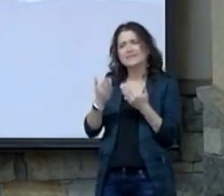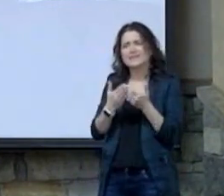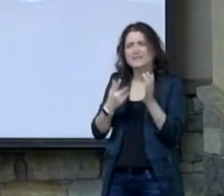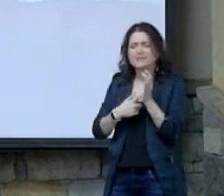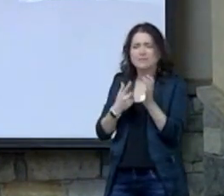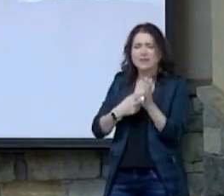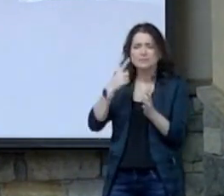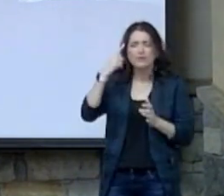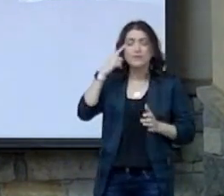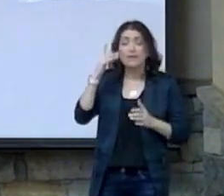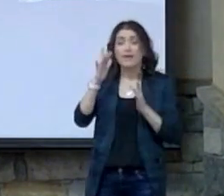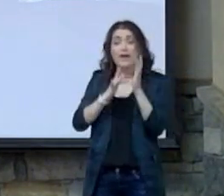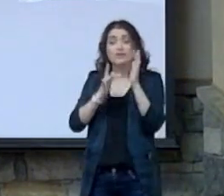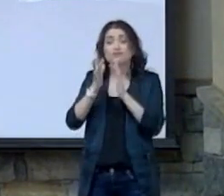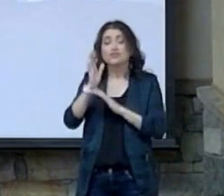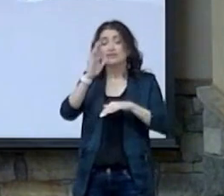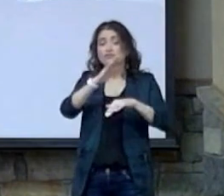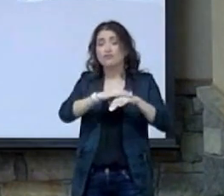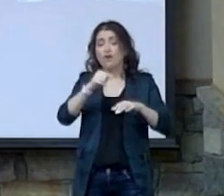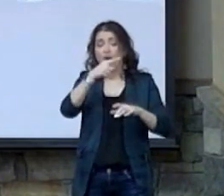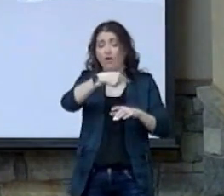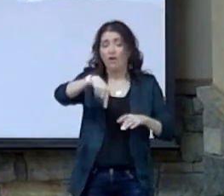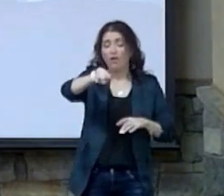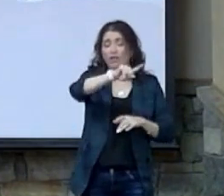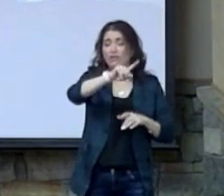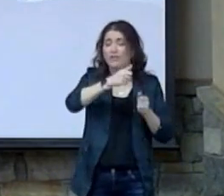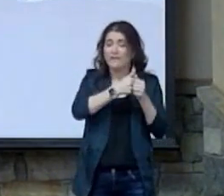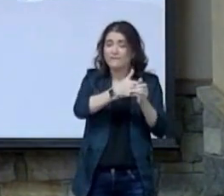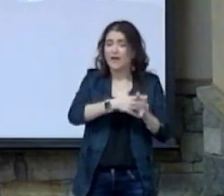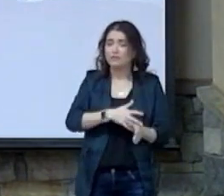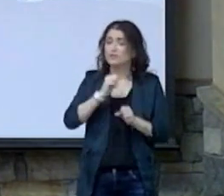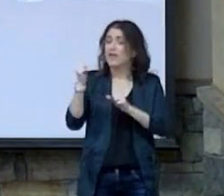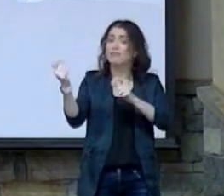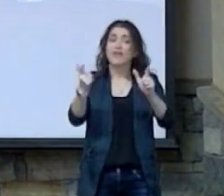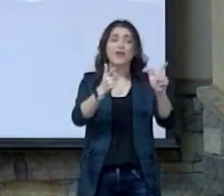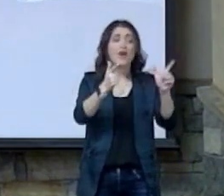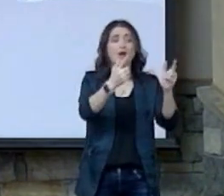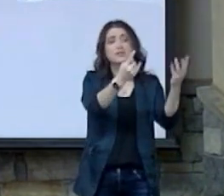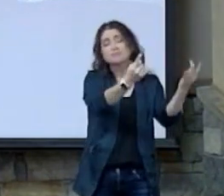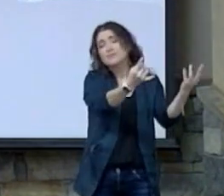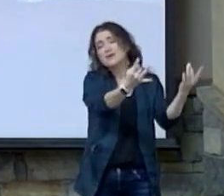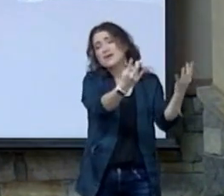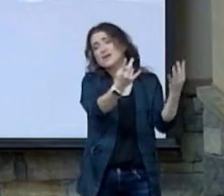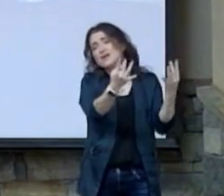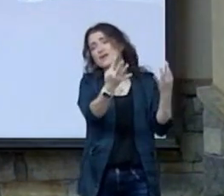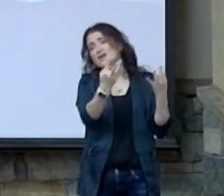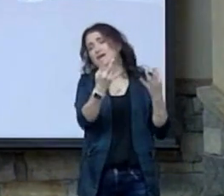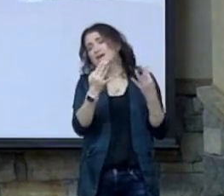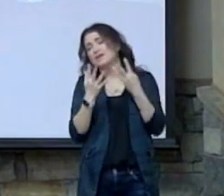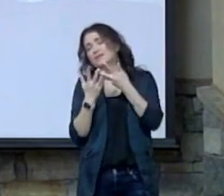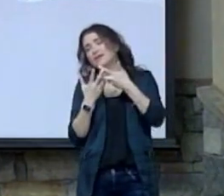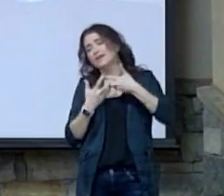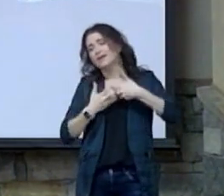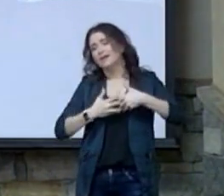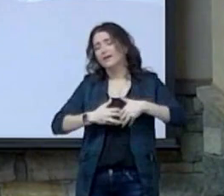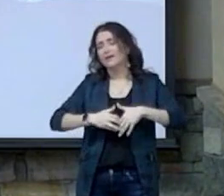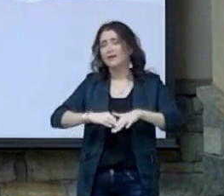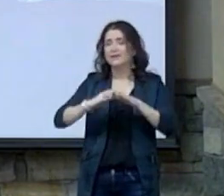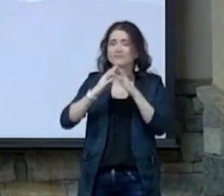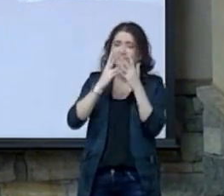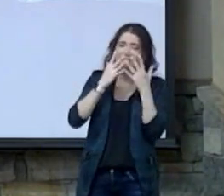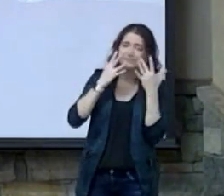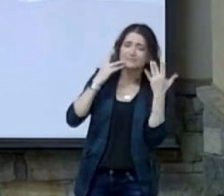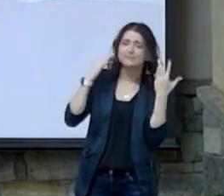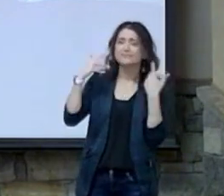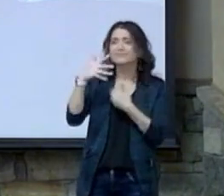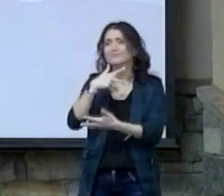as Jesus called His followers, they just all came together and everything worked in perfect harmony and they all got along because they were followers of